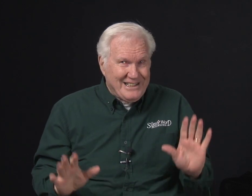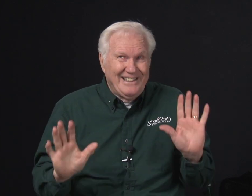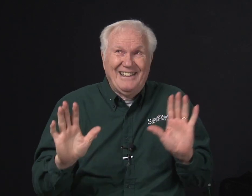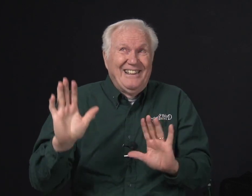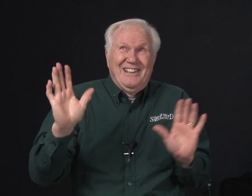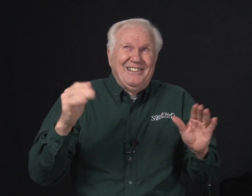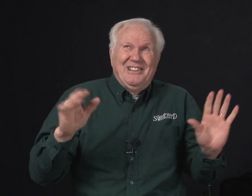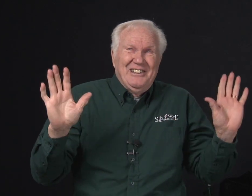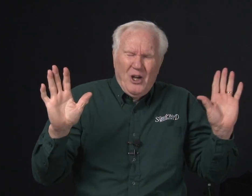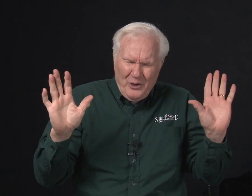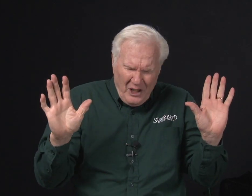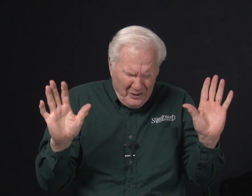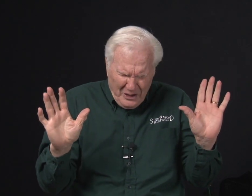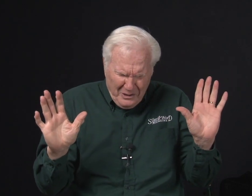said, no.